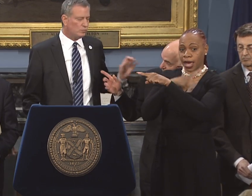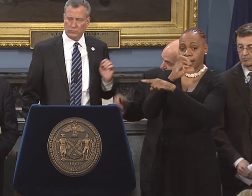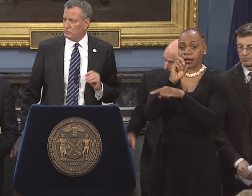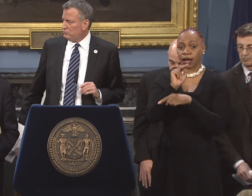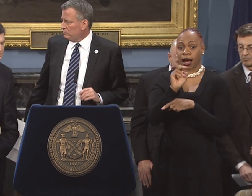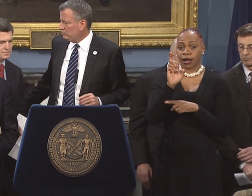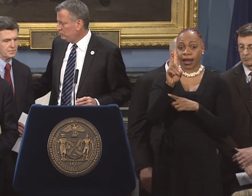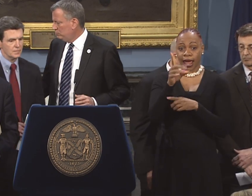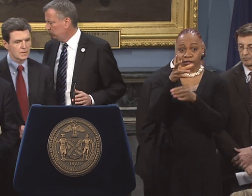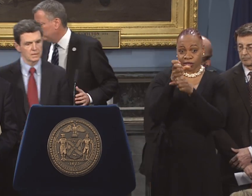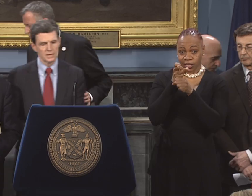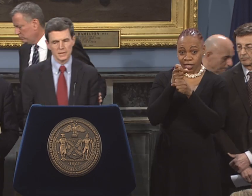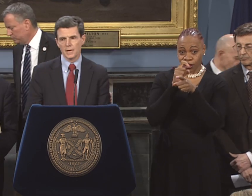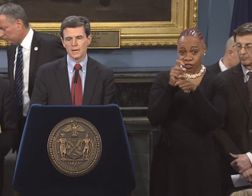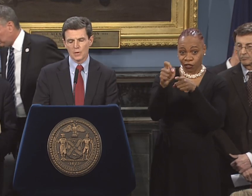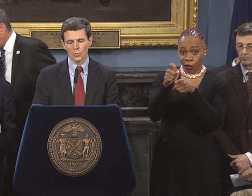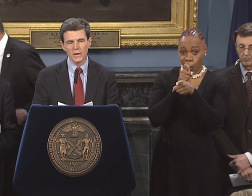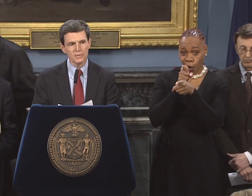John?